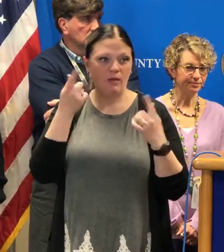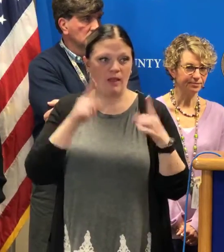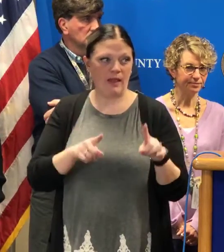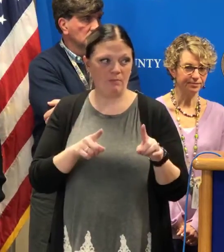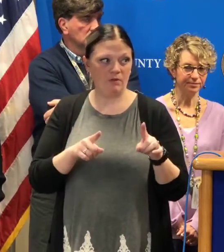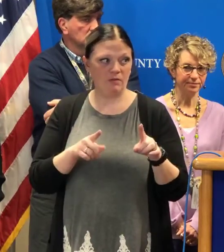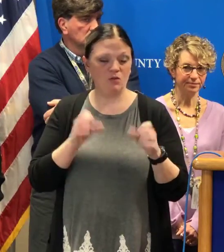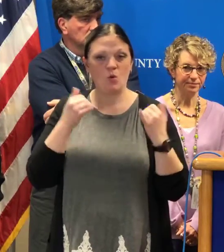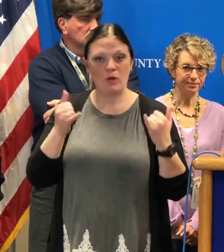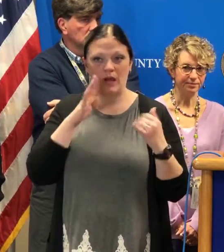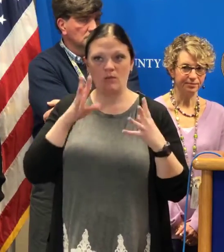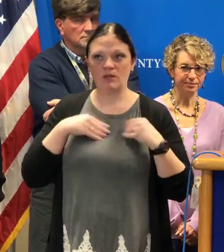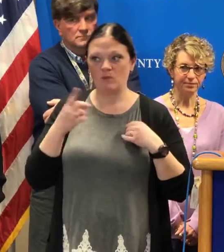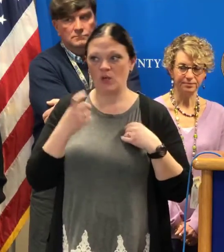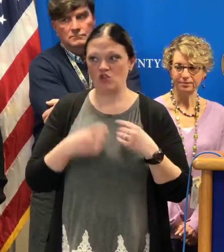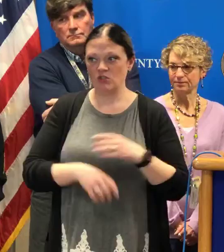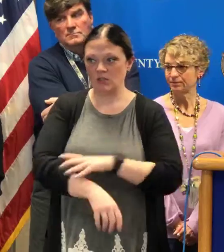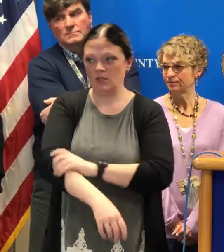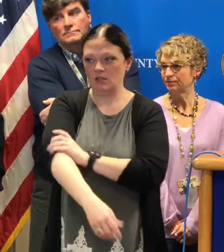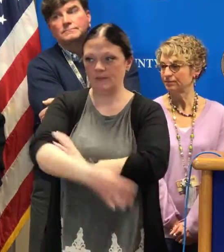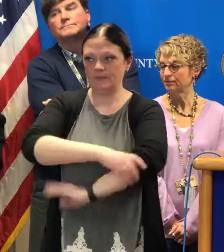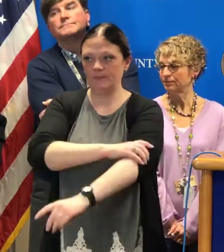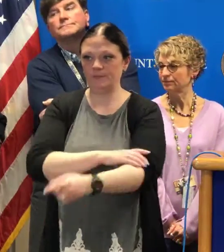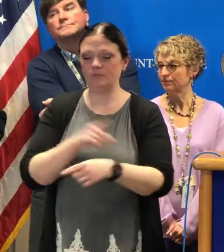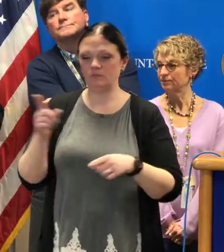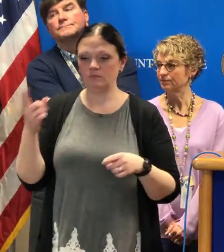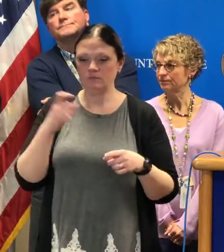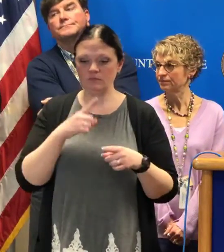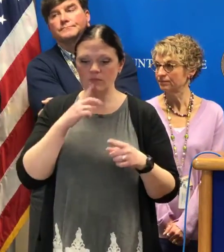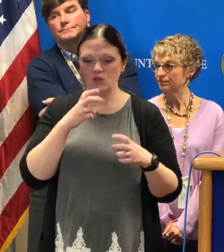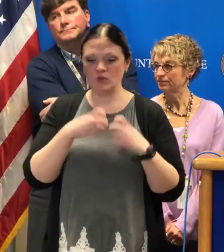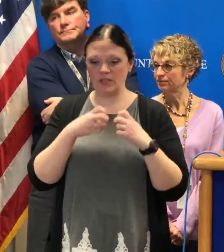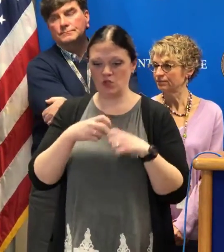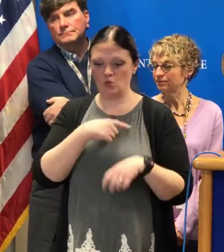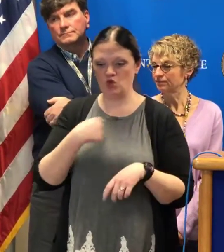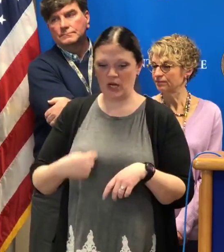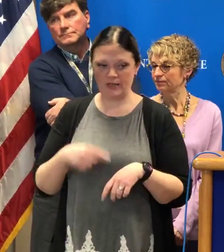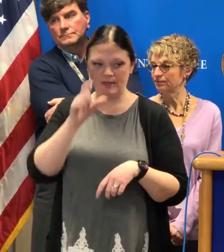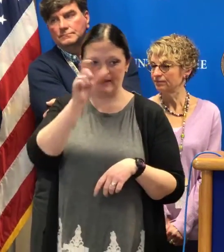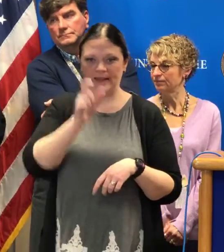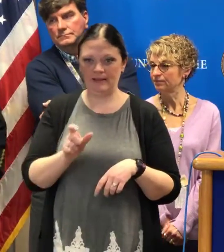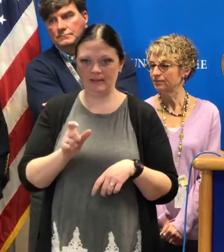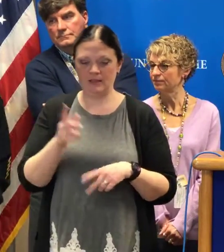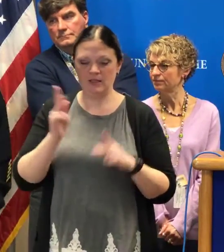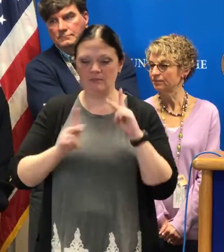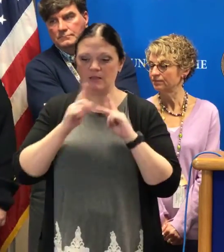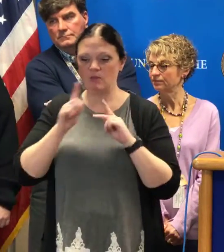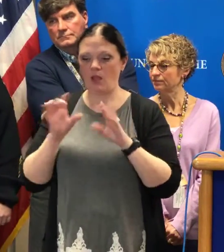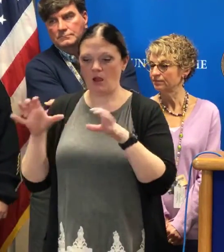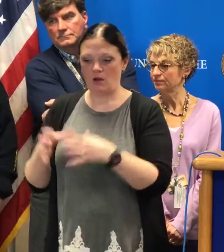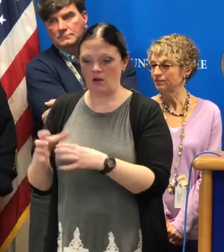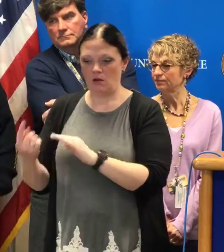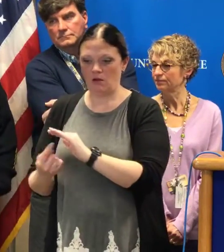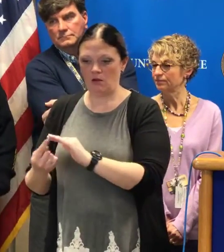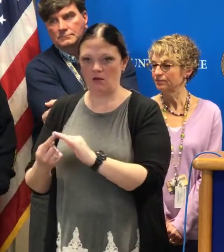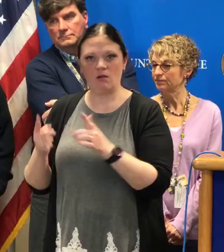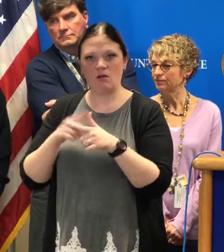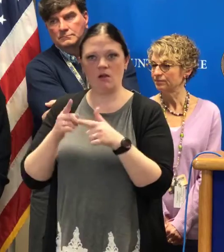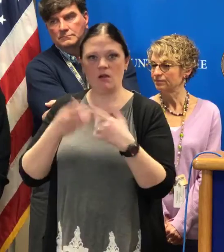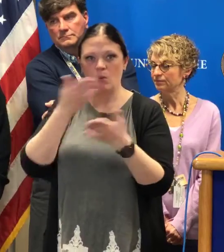that, I'll entertain some questions. Michael. The issue in China, issue in Italy, is people are quarantined and they have no